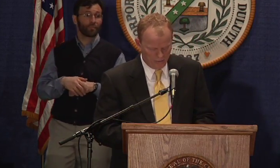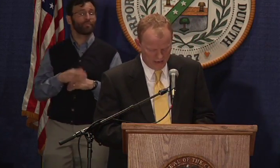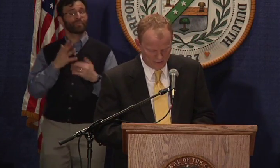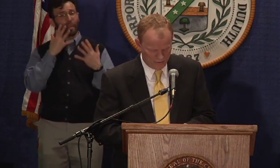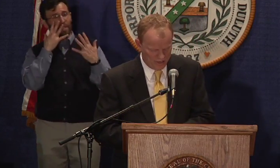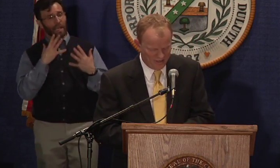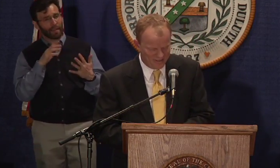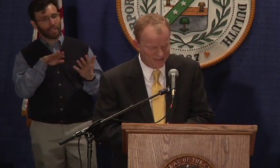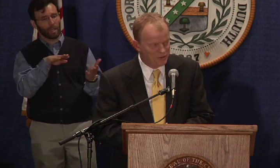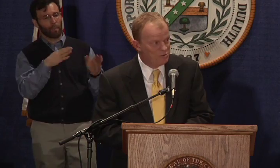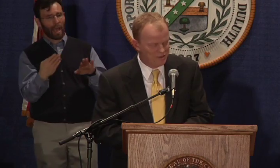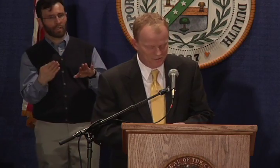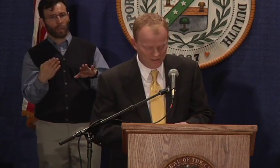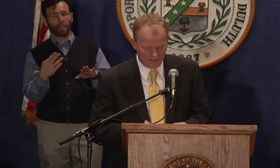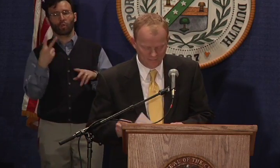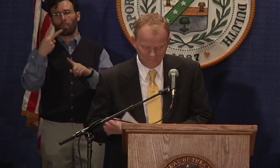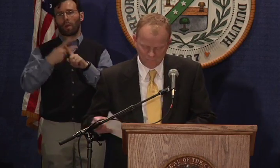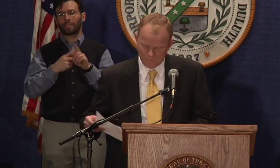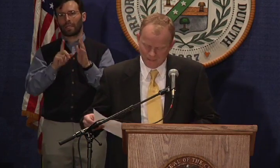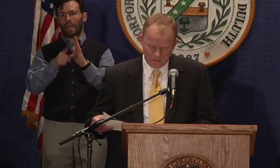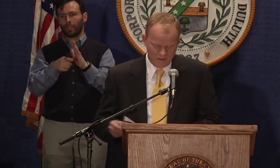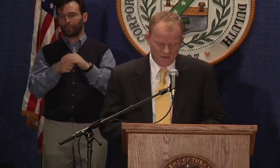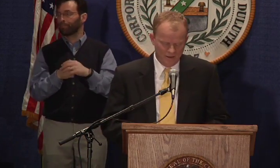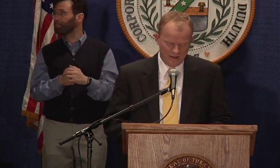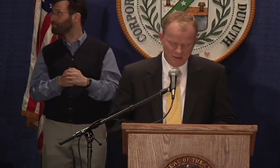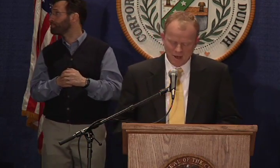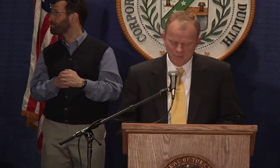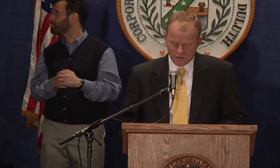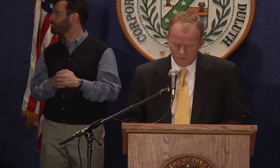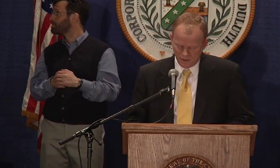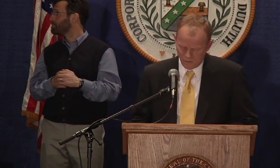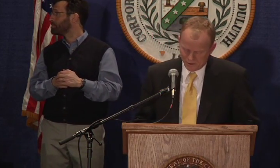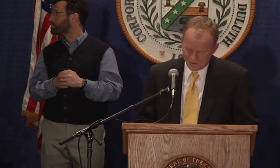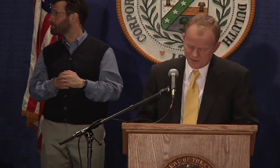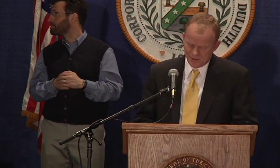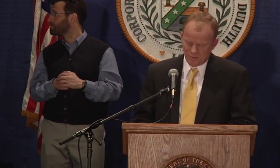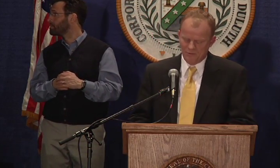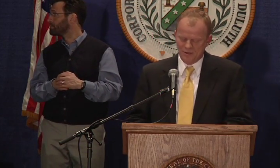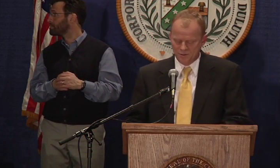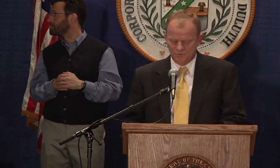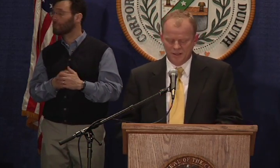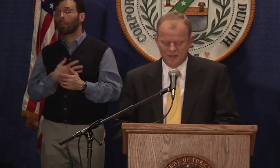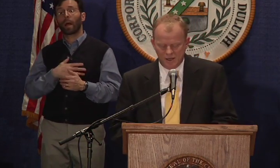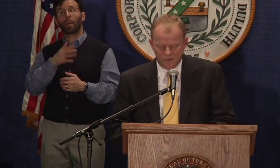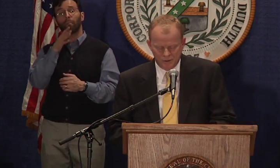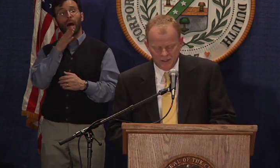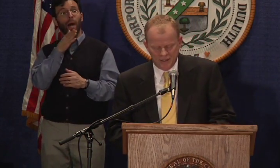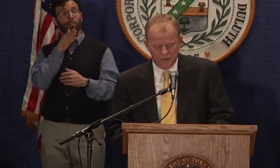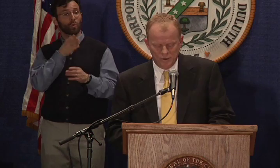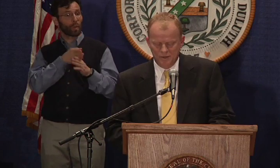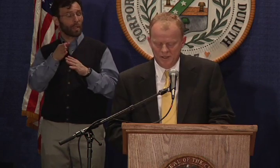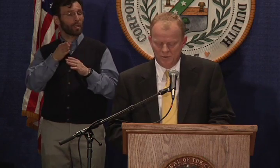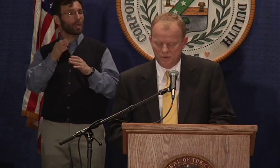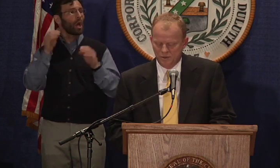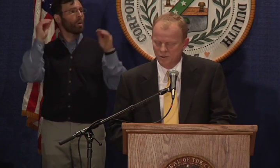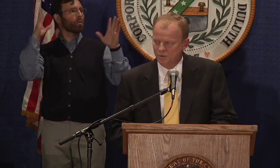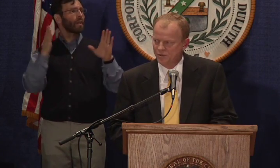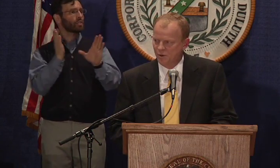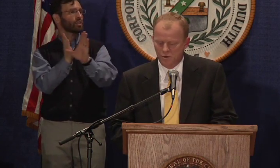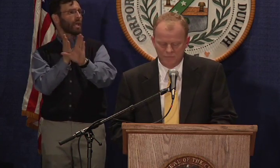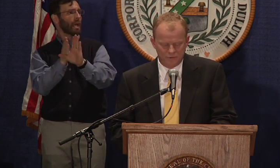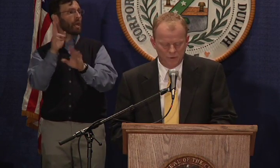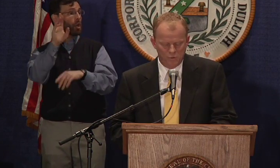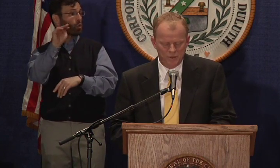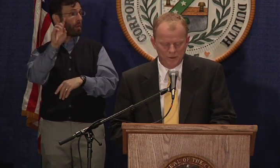Sadly, she passed away 2 months later. My mom's career was as a professor of psychology at UMD, where she